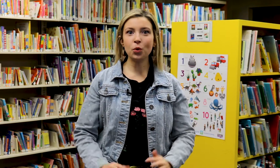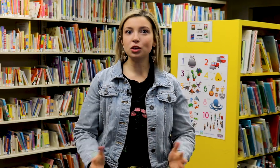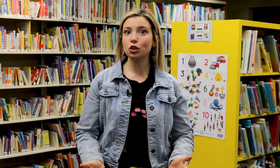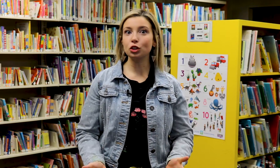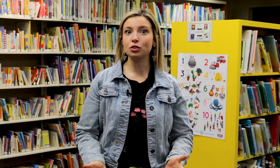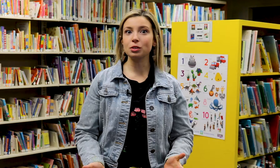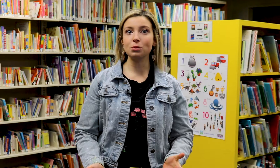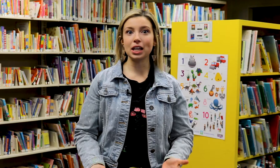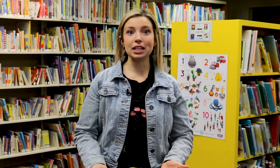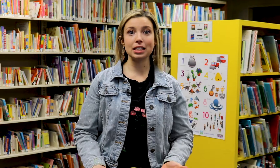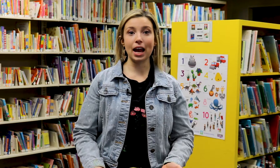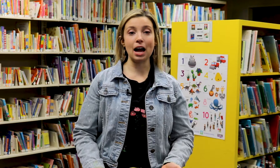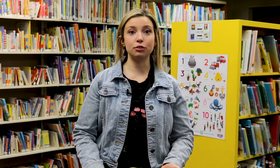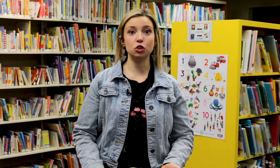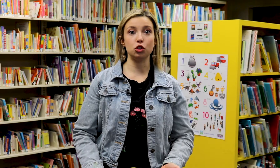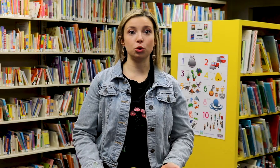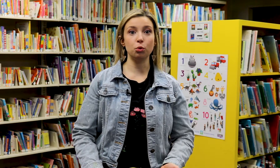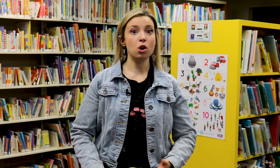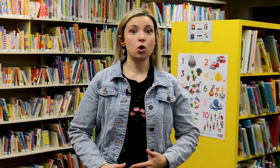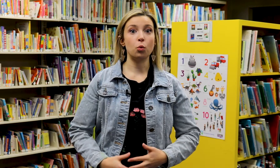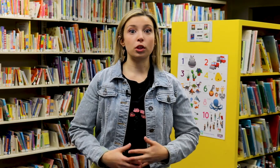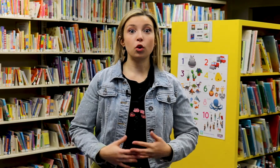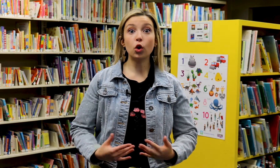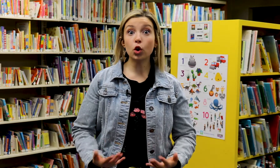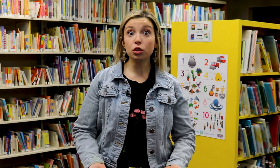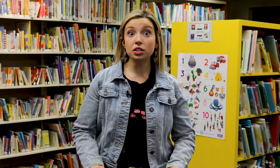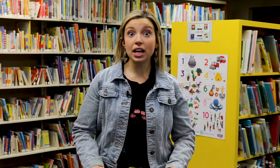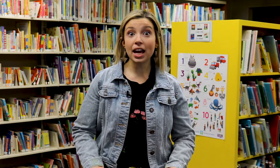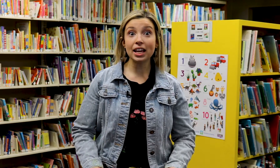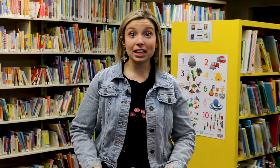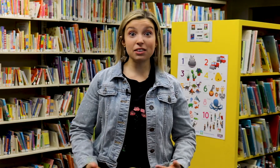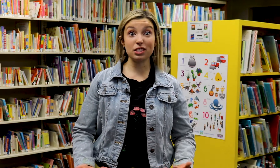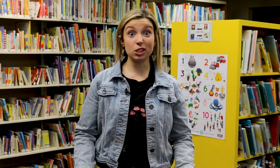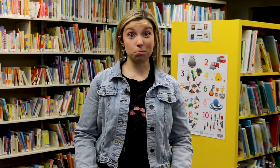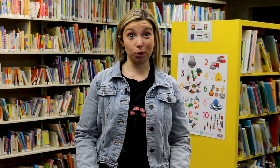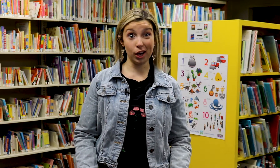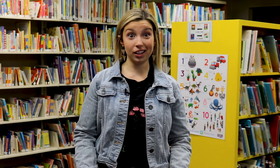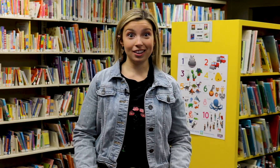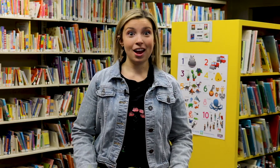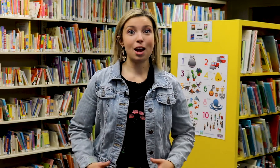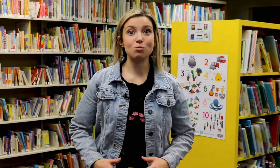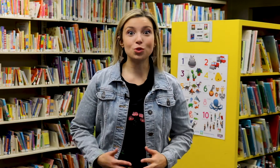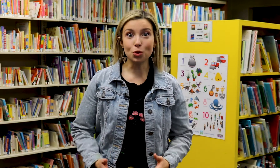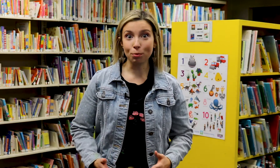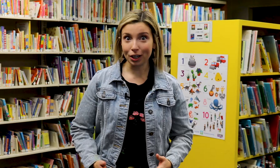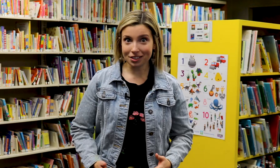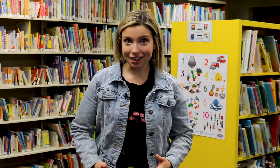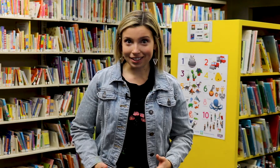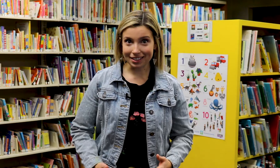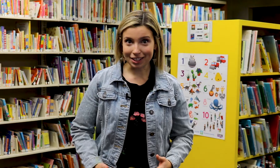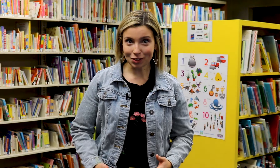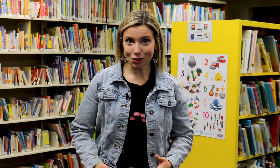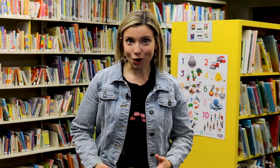to learn some science that have to do with Earth Day and even spring. I'm super excited to get